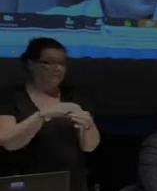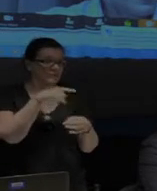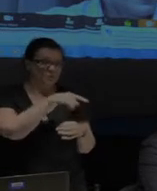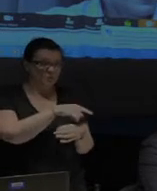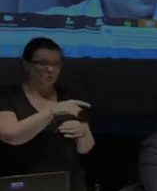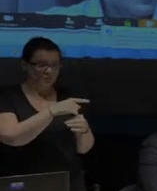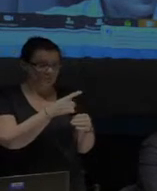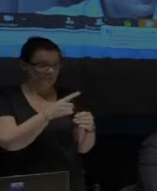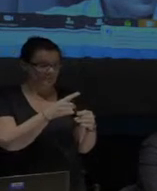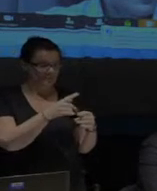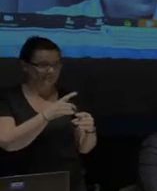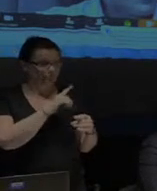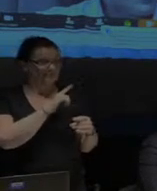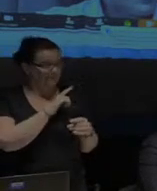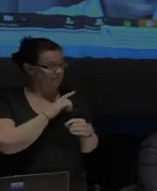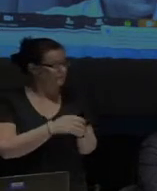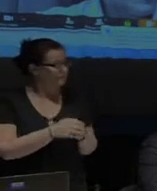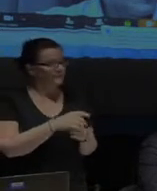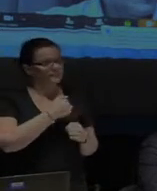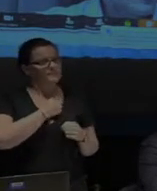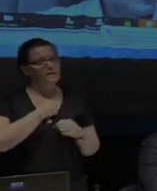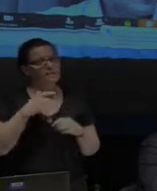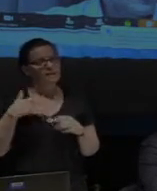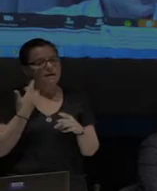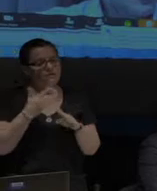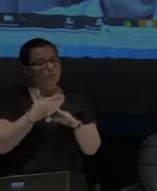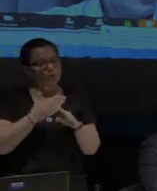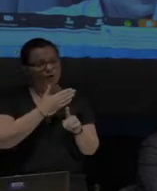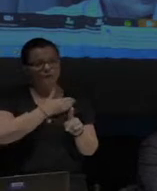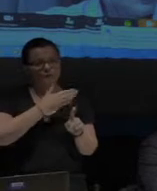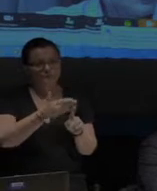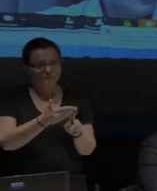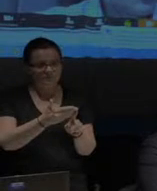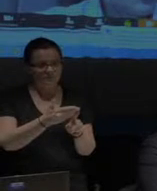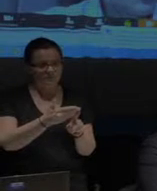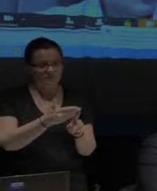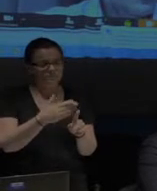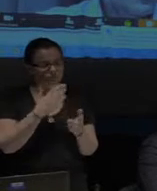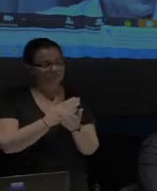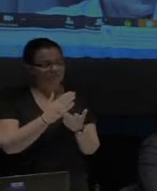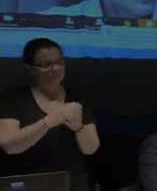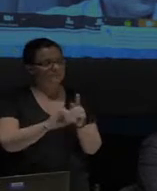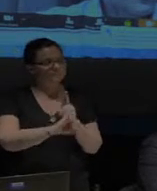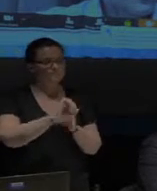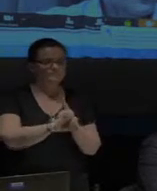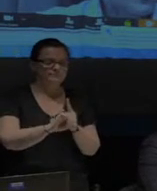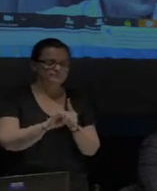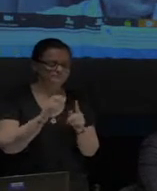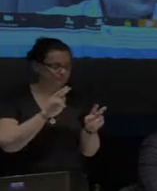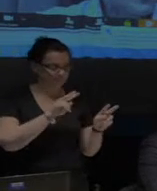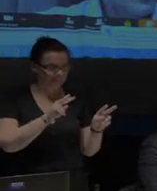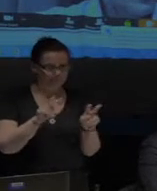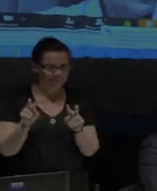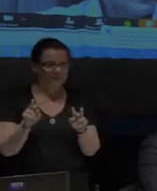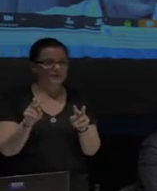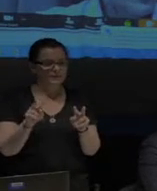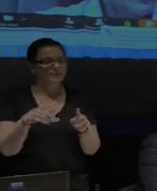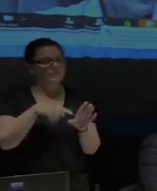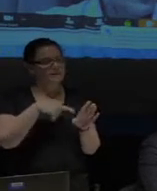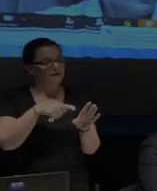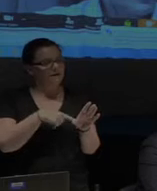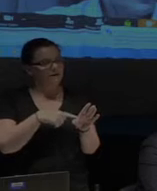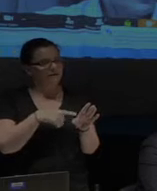of my working life has brought it home to me looking at young people in a particular light. So